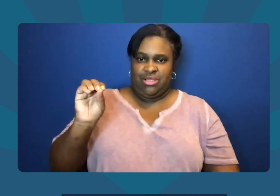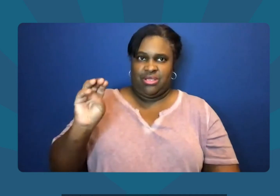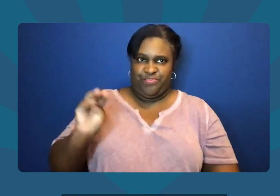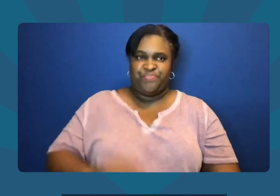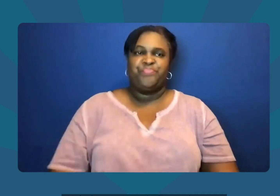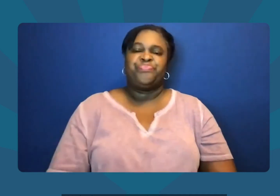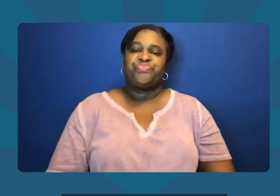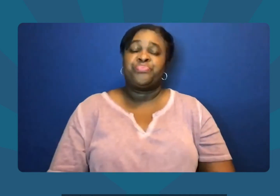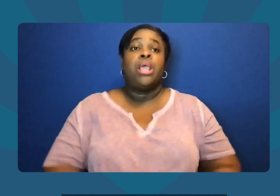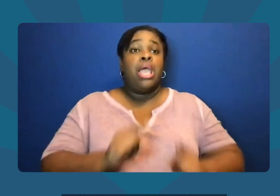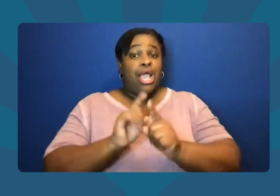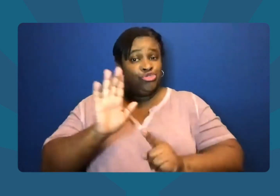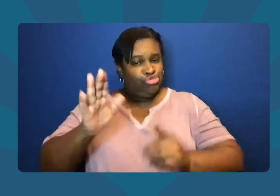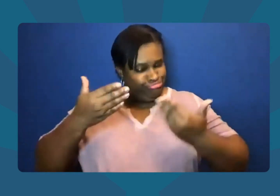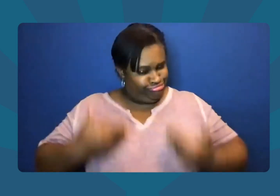www.mitziepstein.com.